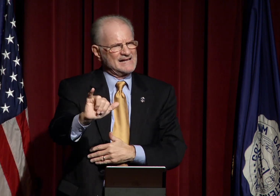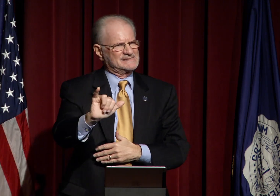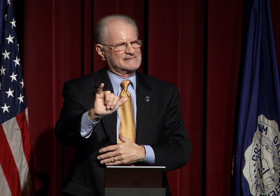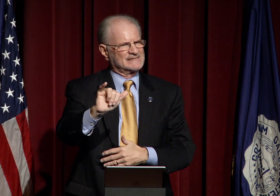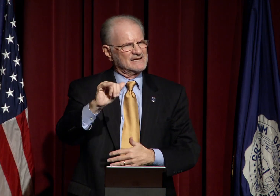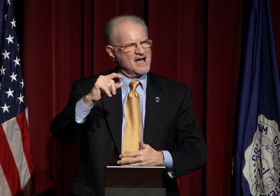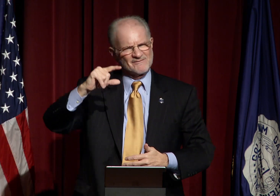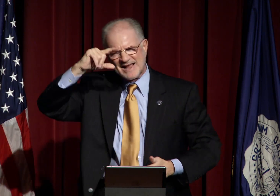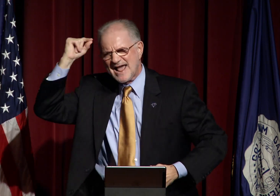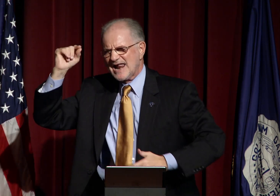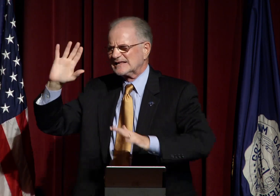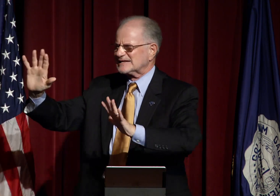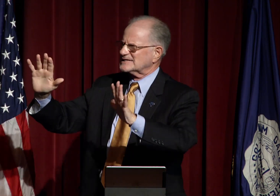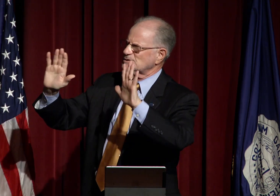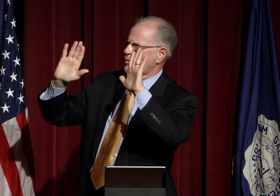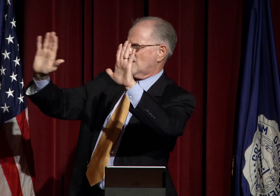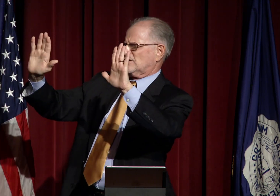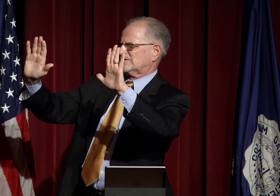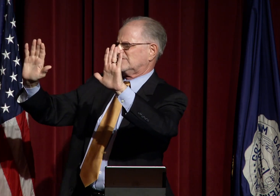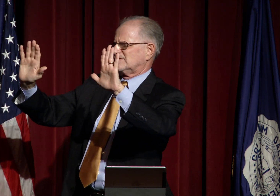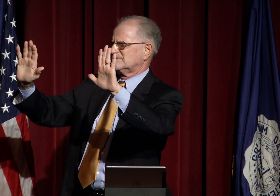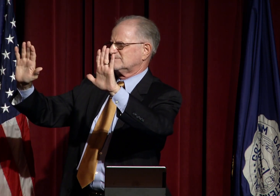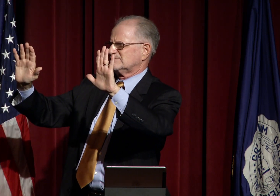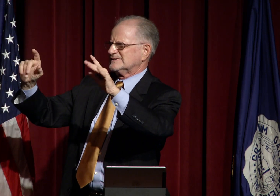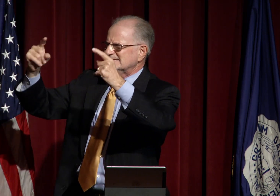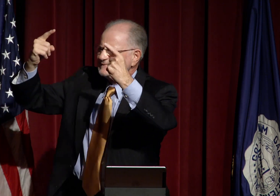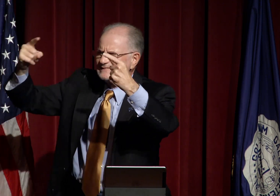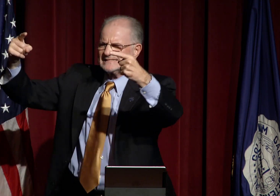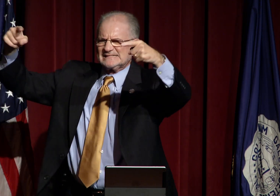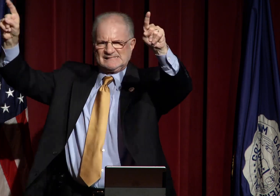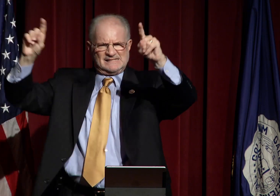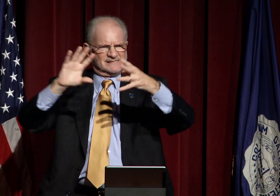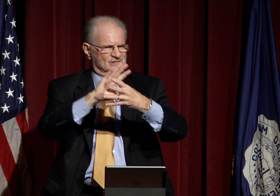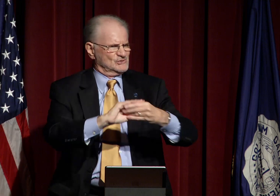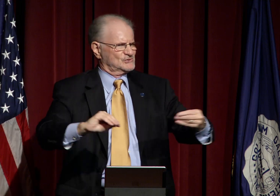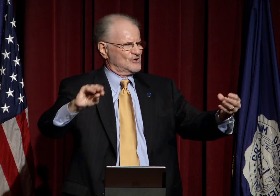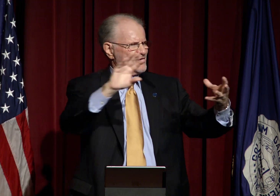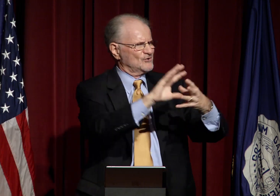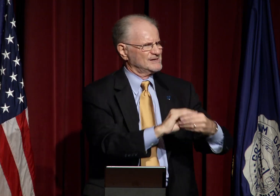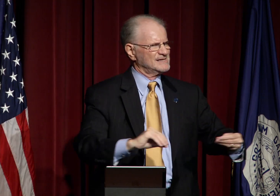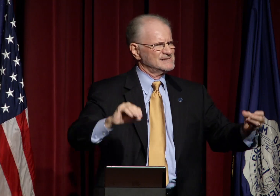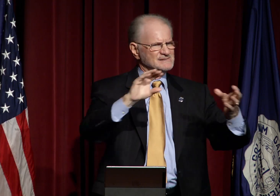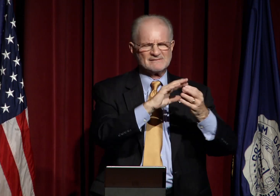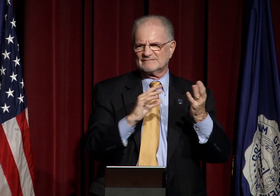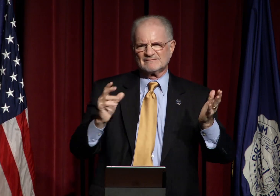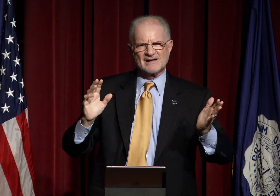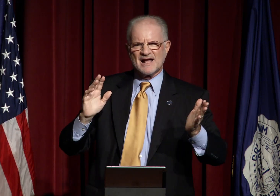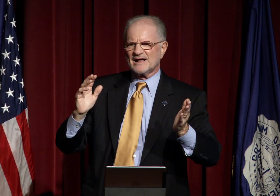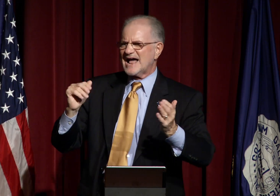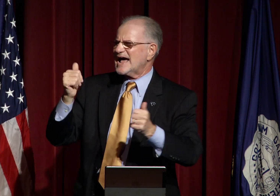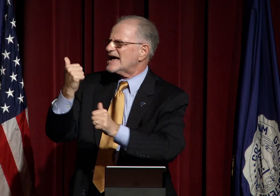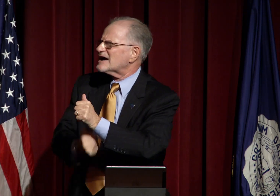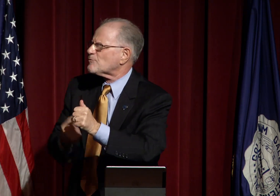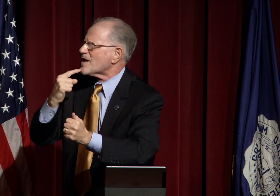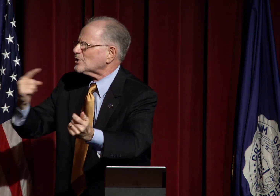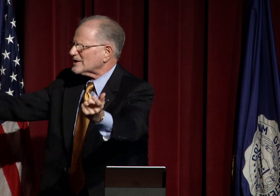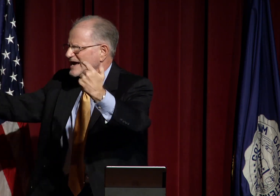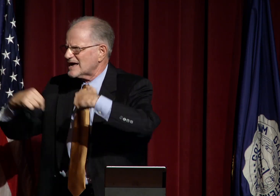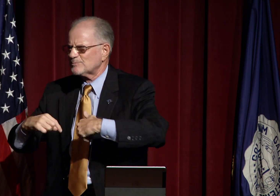its legacy. The legacy that Gallaudet has is one that brings to mind many, many